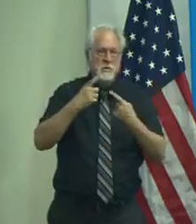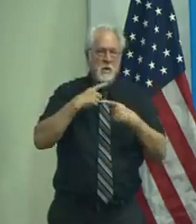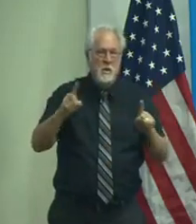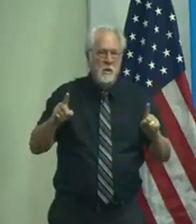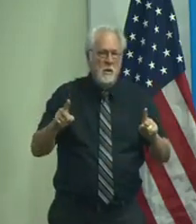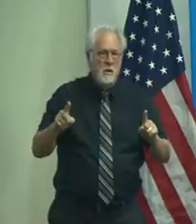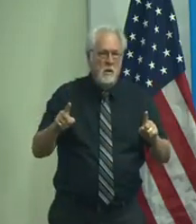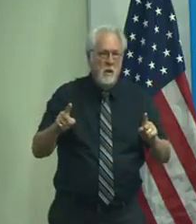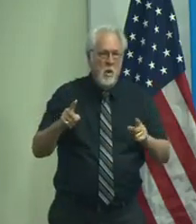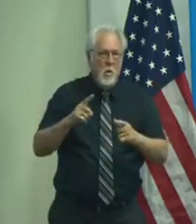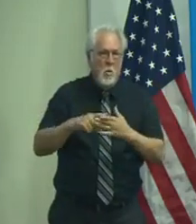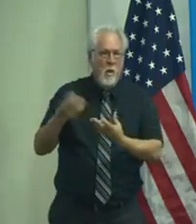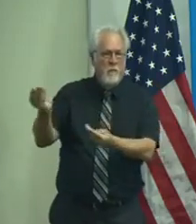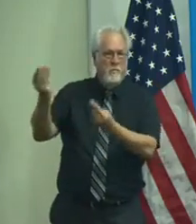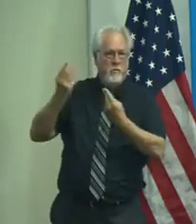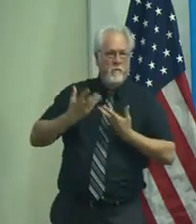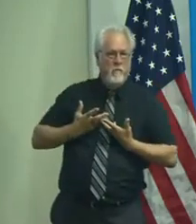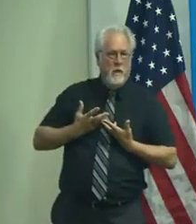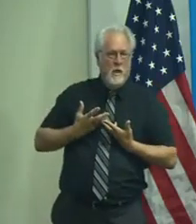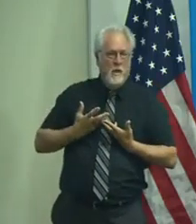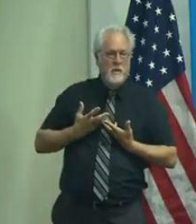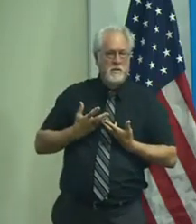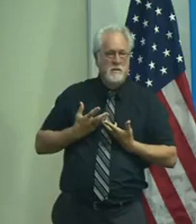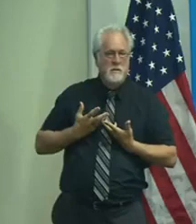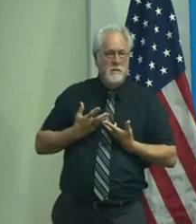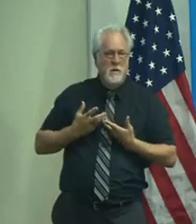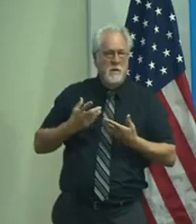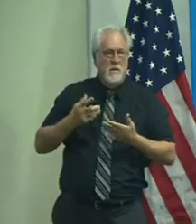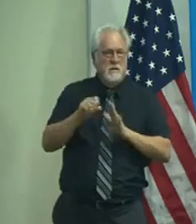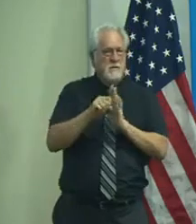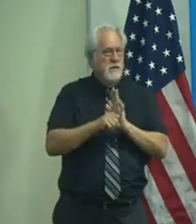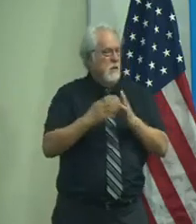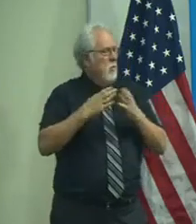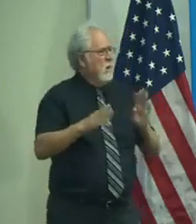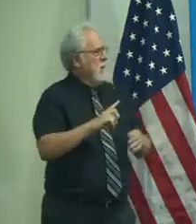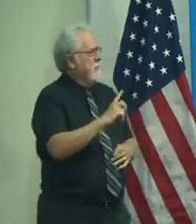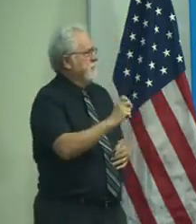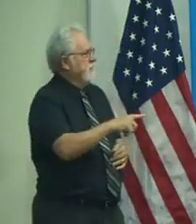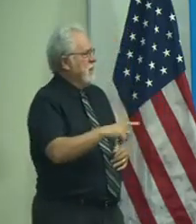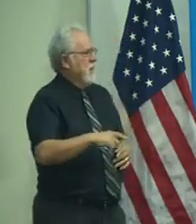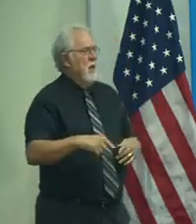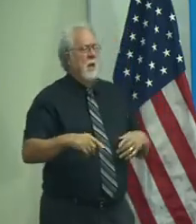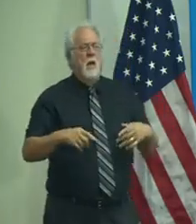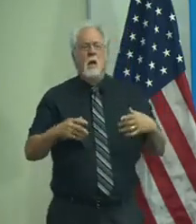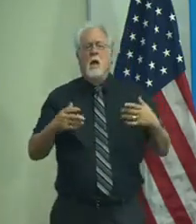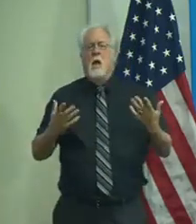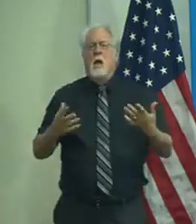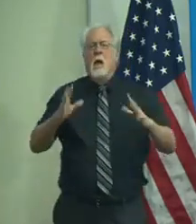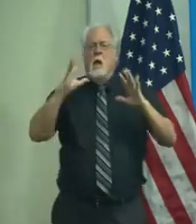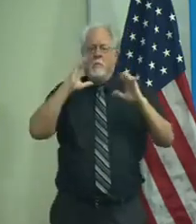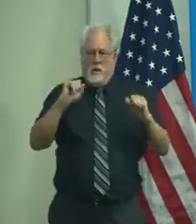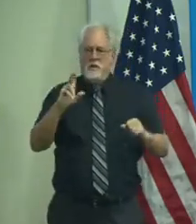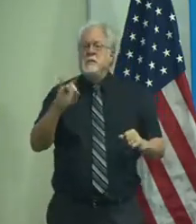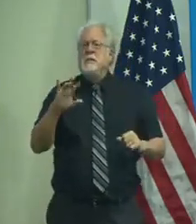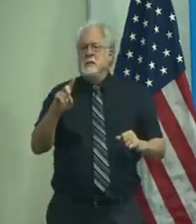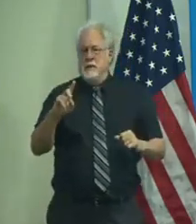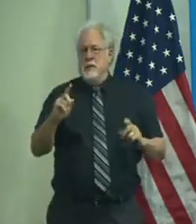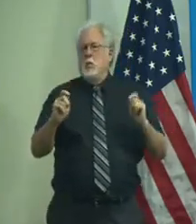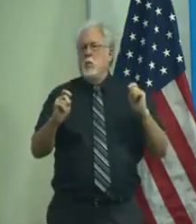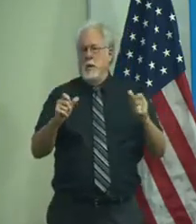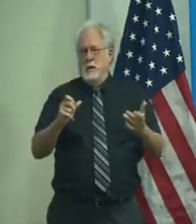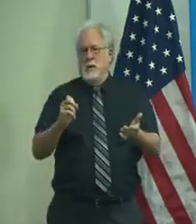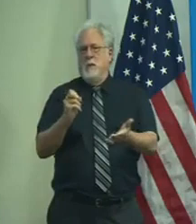What would that provide from a bread-and-butter basis statewide? Yeah. Well, the president did very